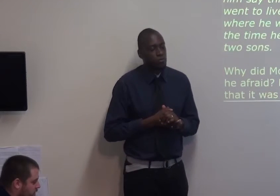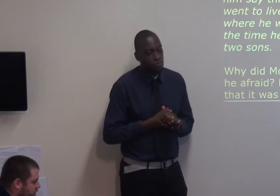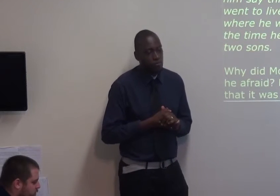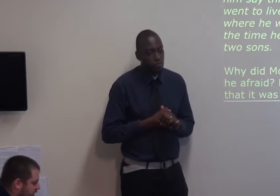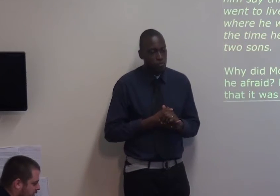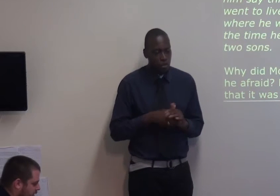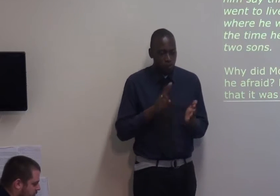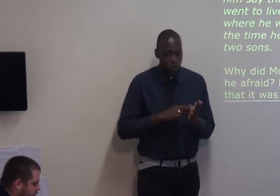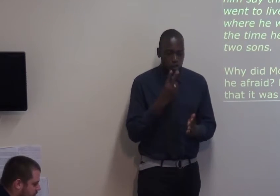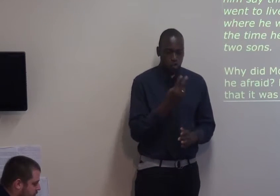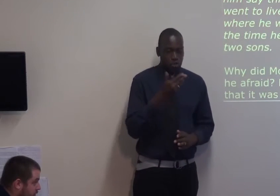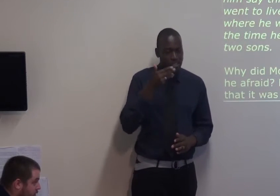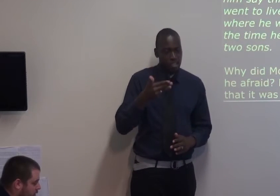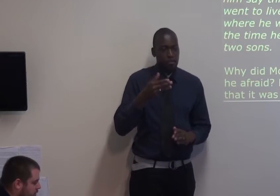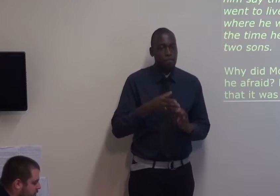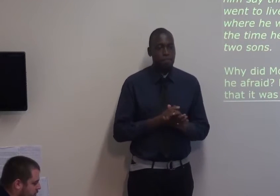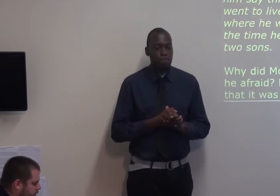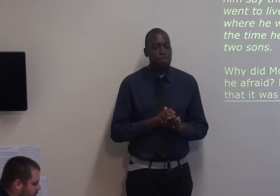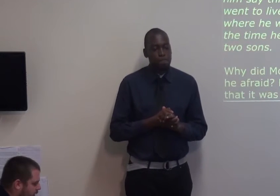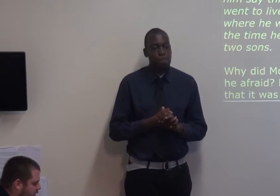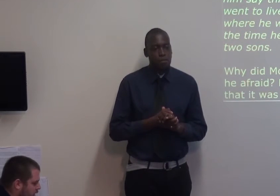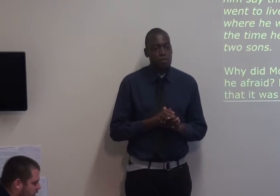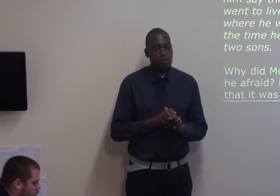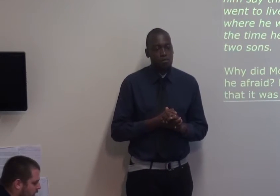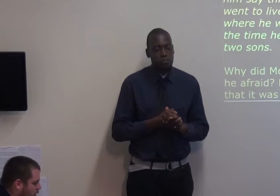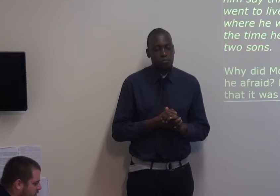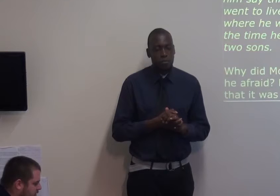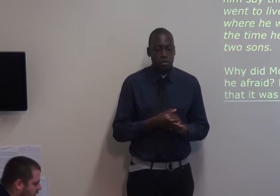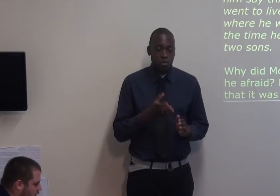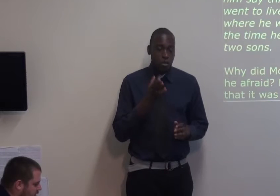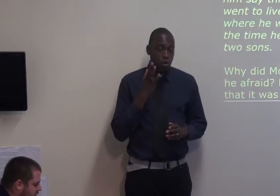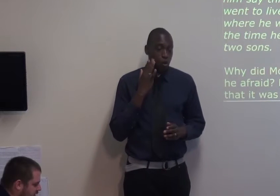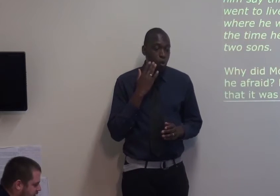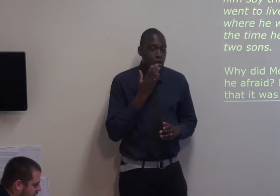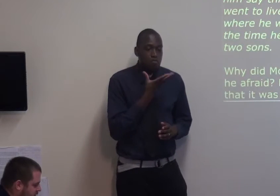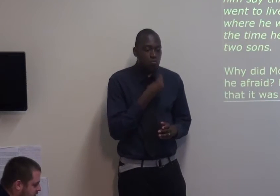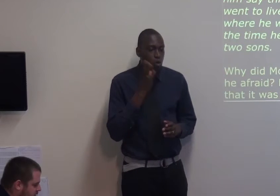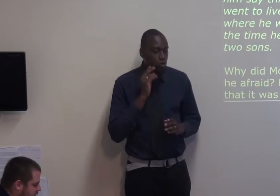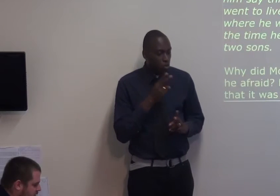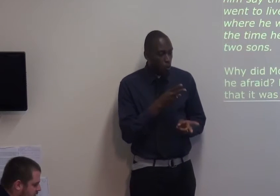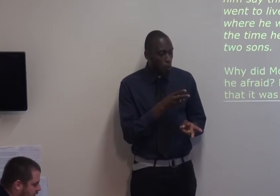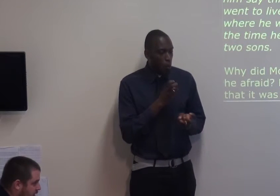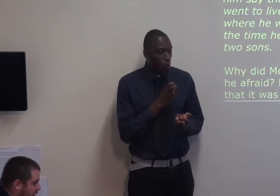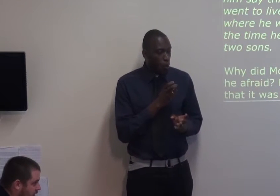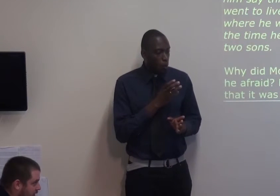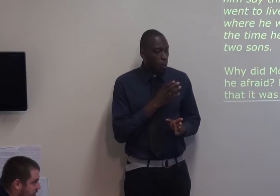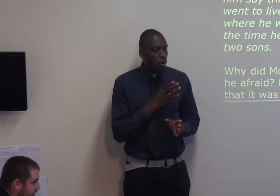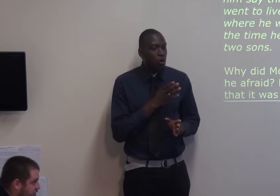Verse 29. Quote, "When Moses heard him say this, he left Egypt.